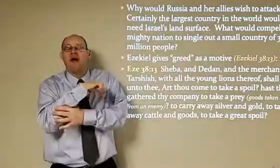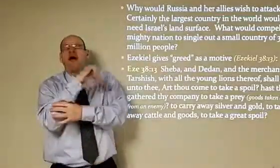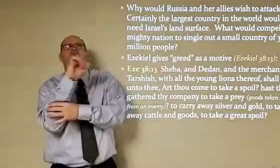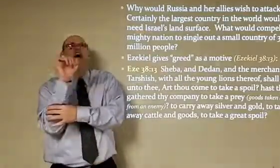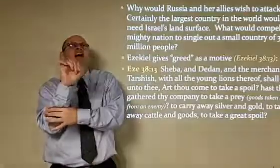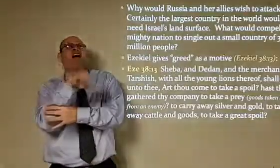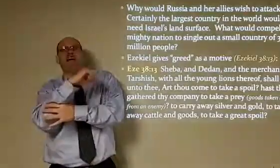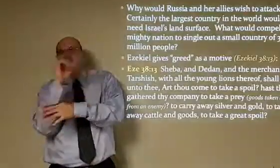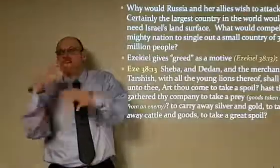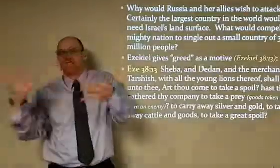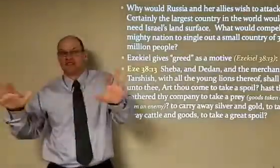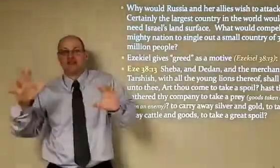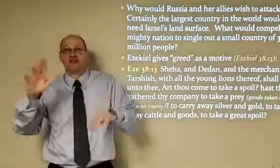spoil.